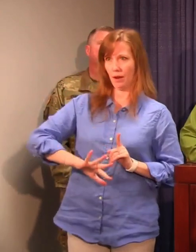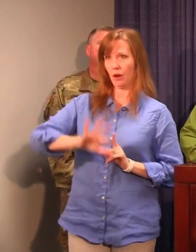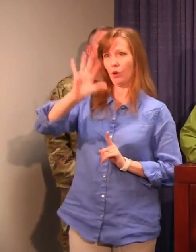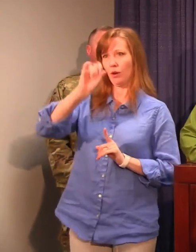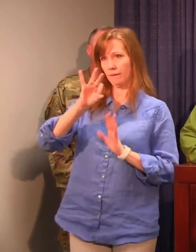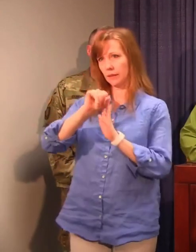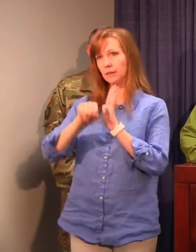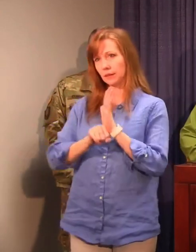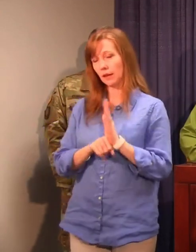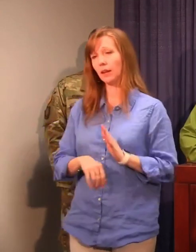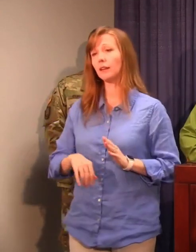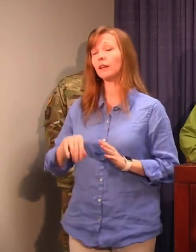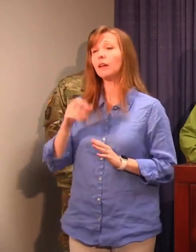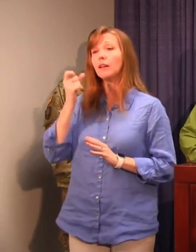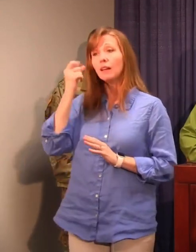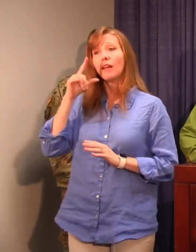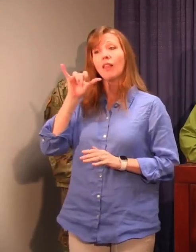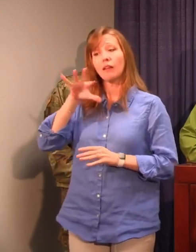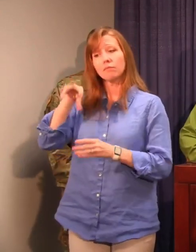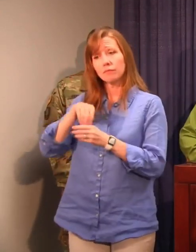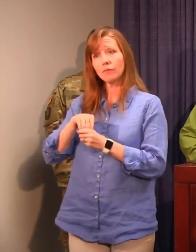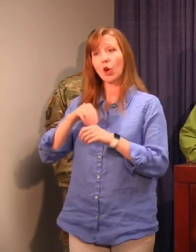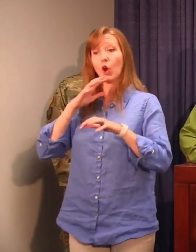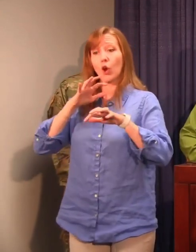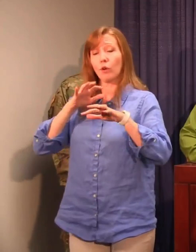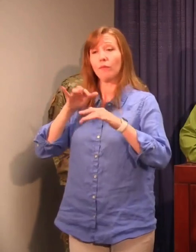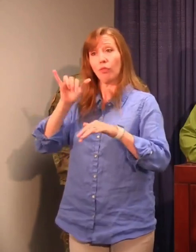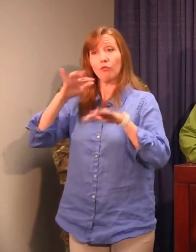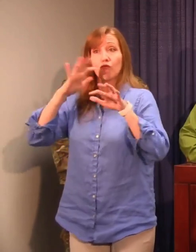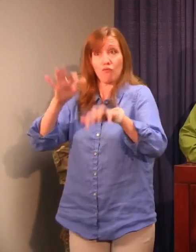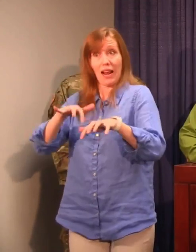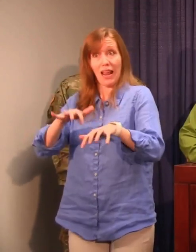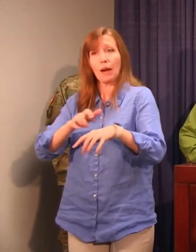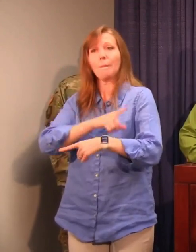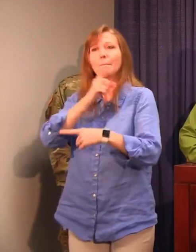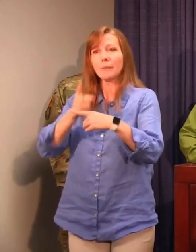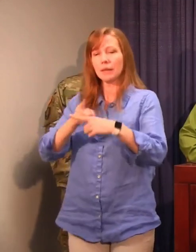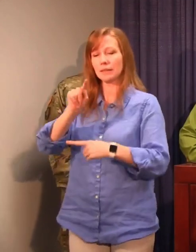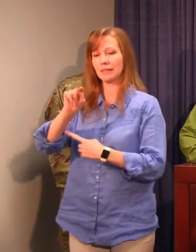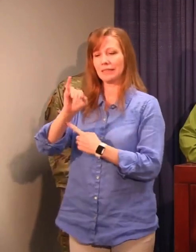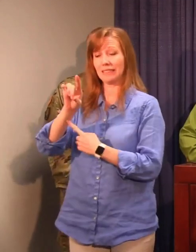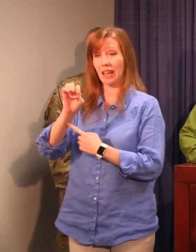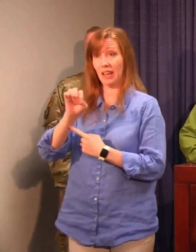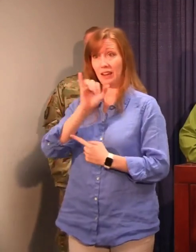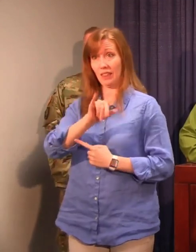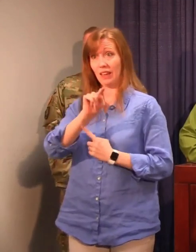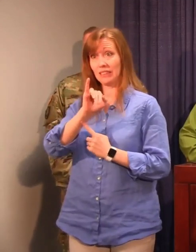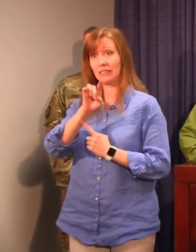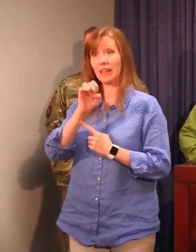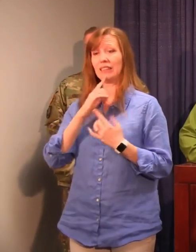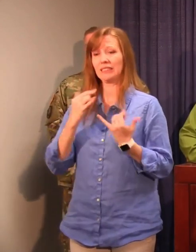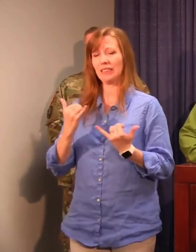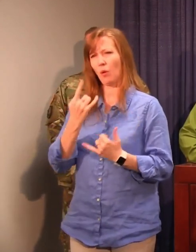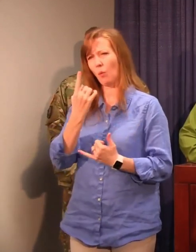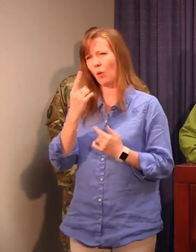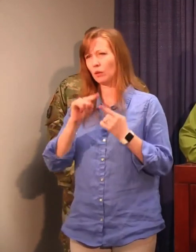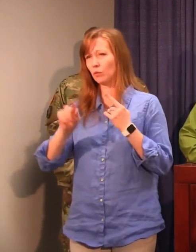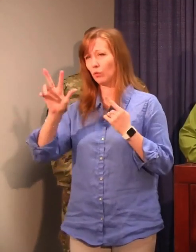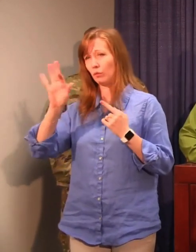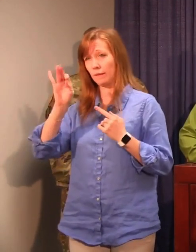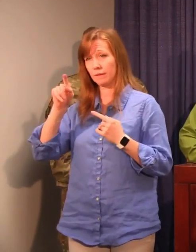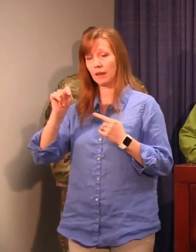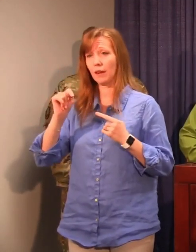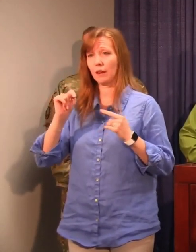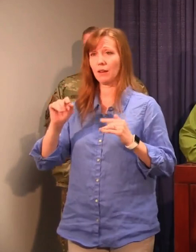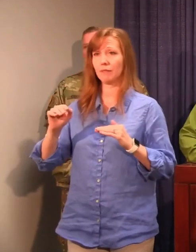a combination of the rain, but also the tide, which is 1 to 3 feet higher than normal at high tide, and so we've had some